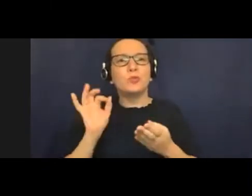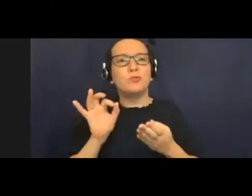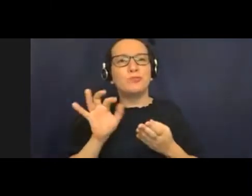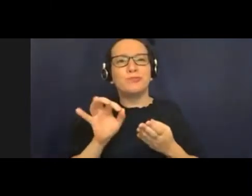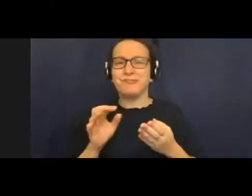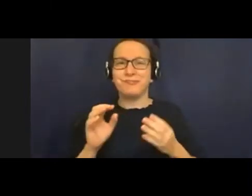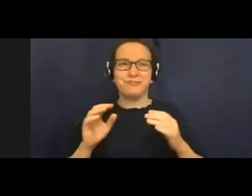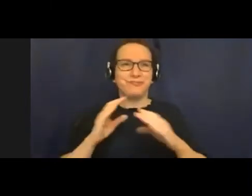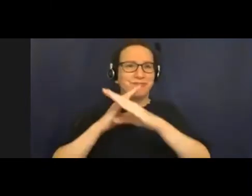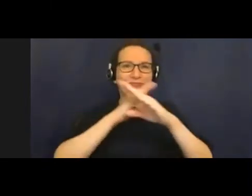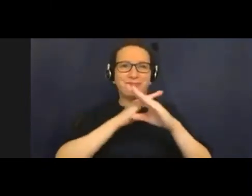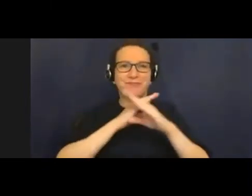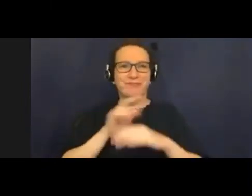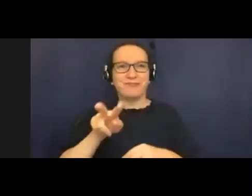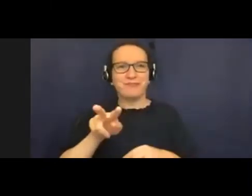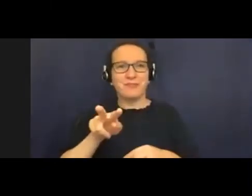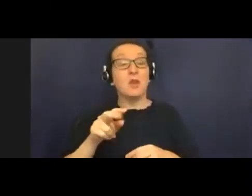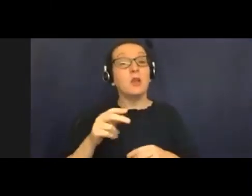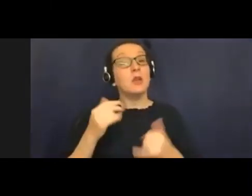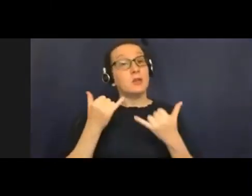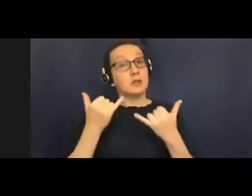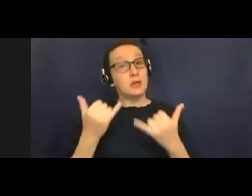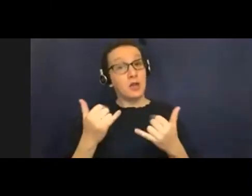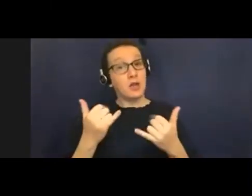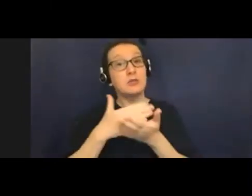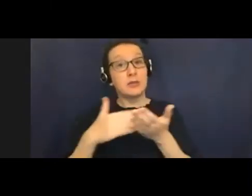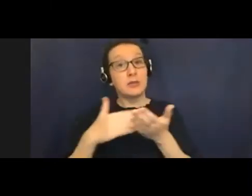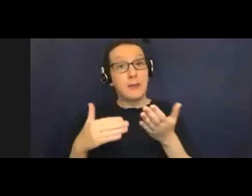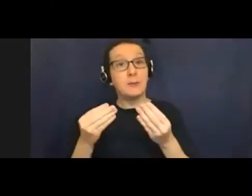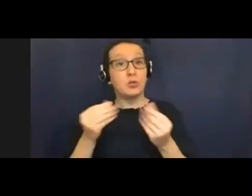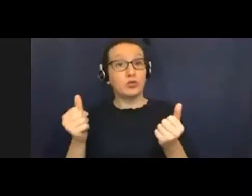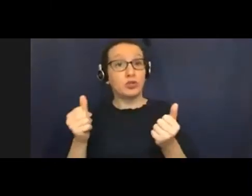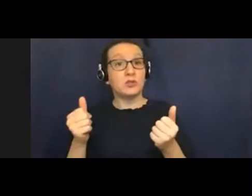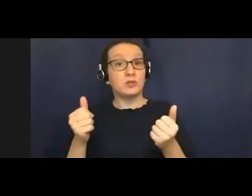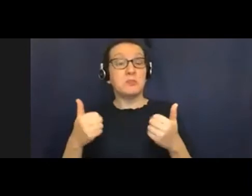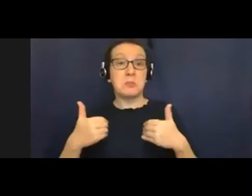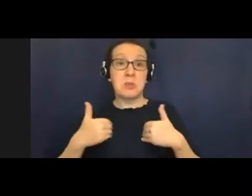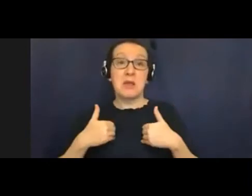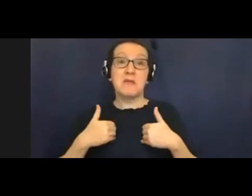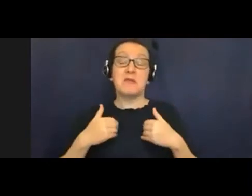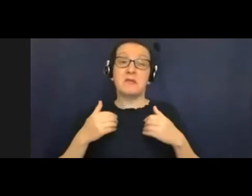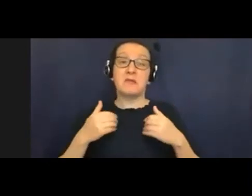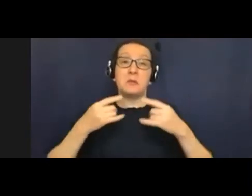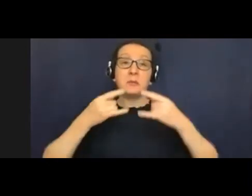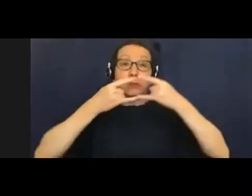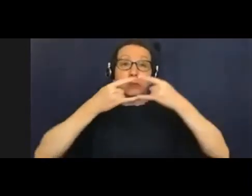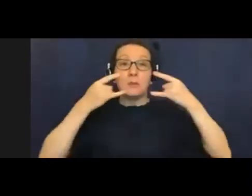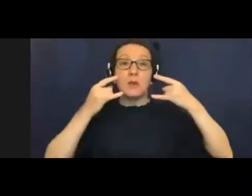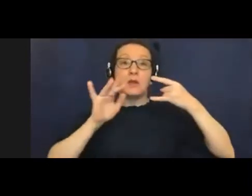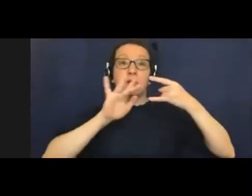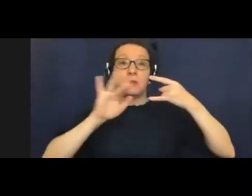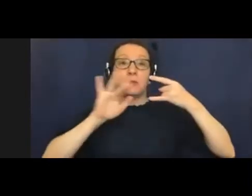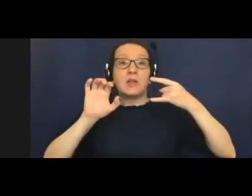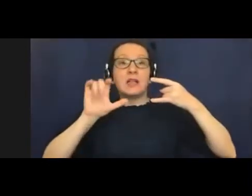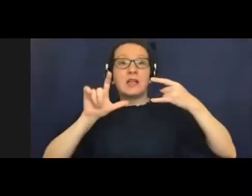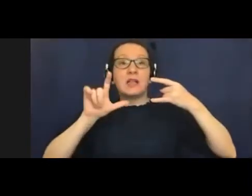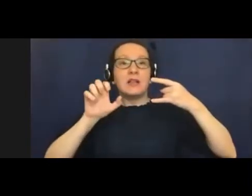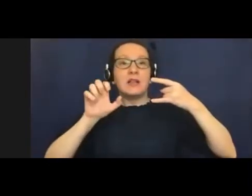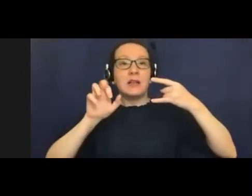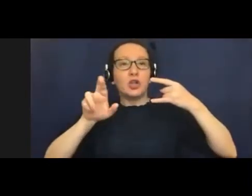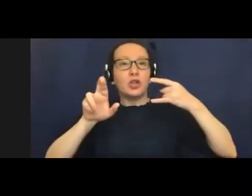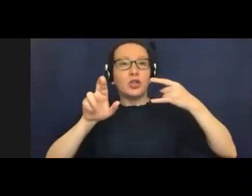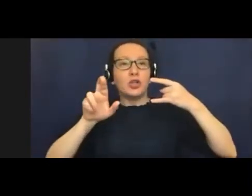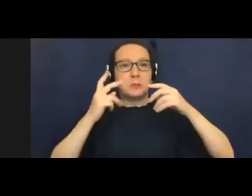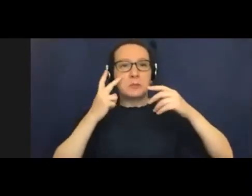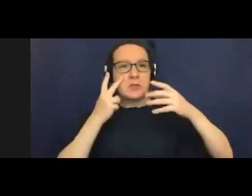solutions, and there's been the development of clear masks, and that helps with lip reading. So it's not all bad,